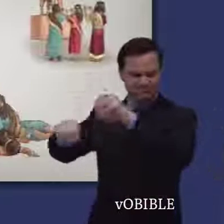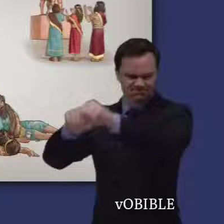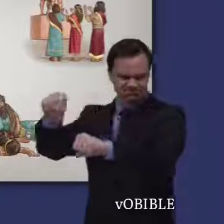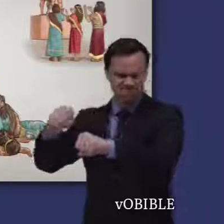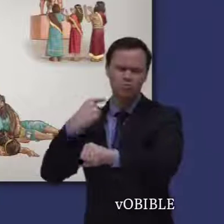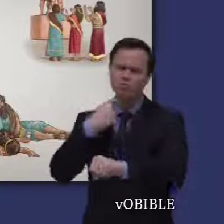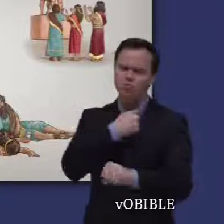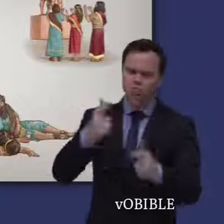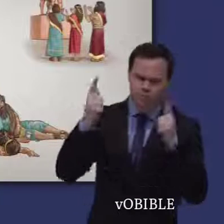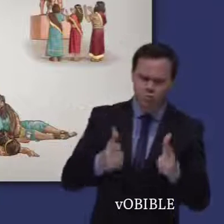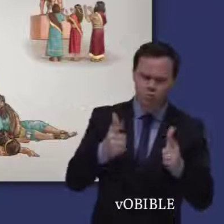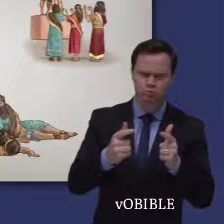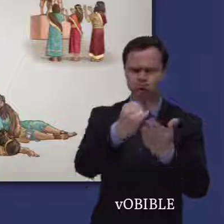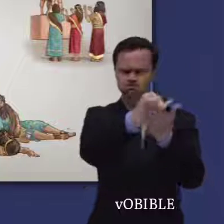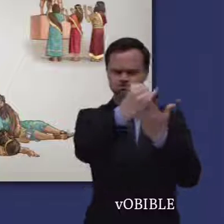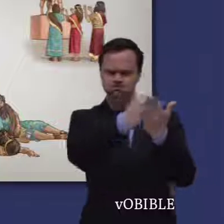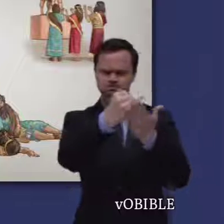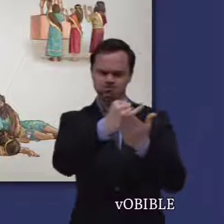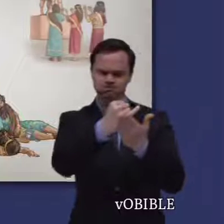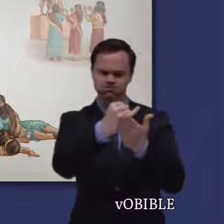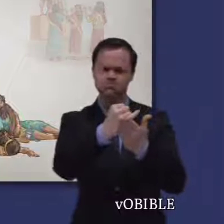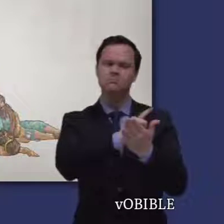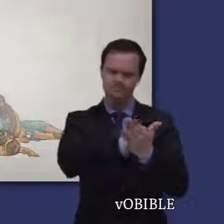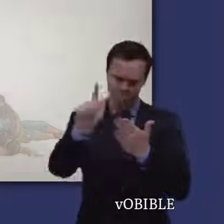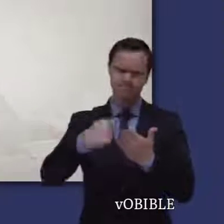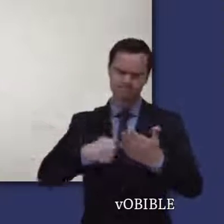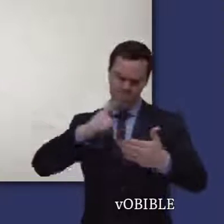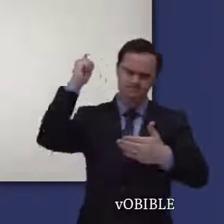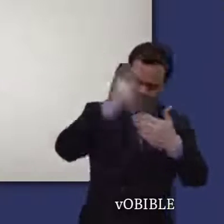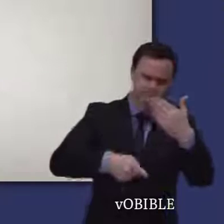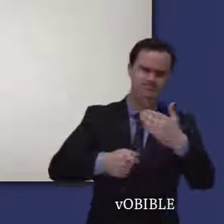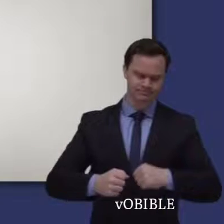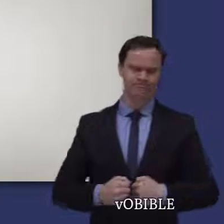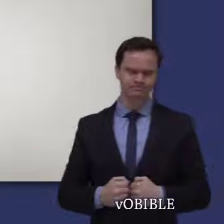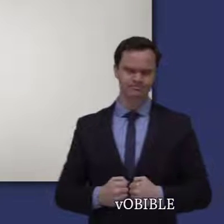be punished later for their own acts of cruelty and wickedness.